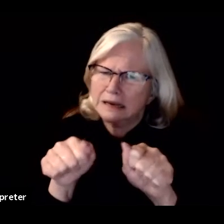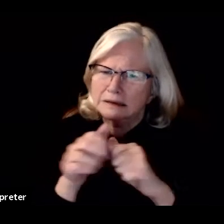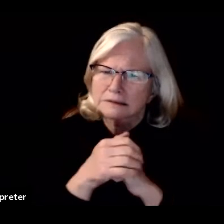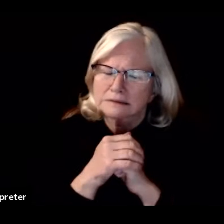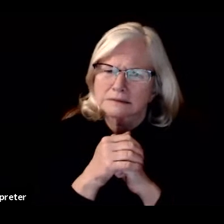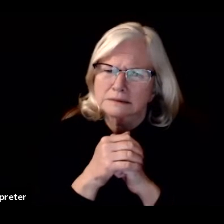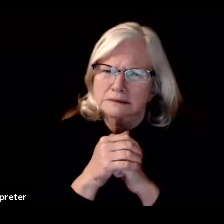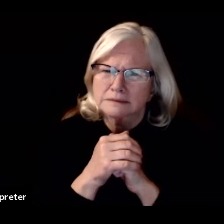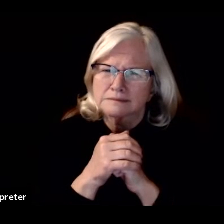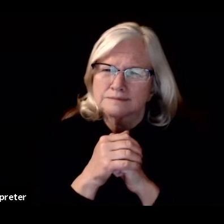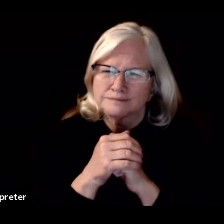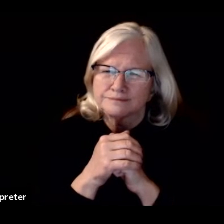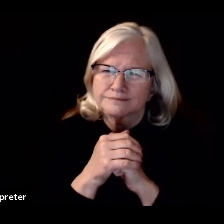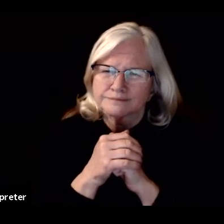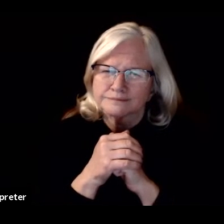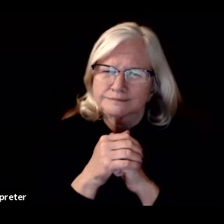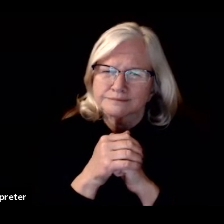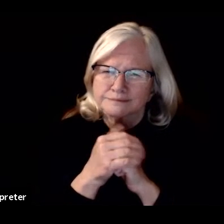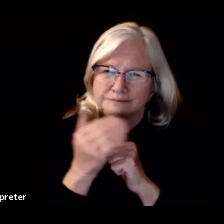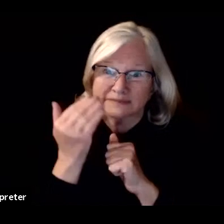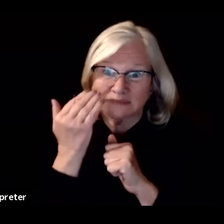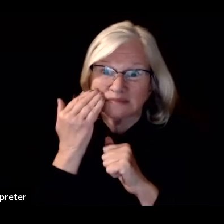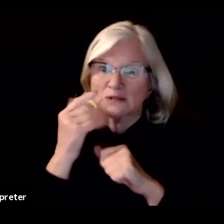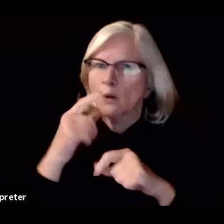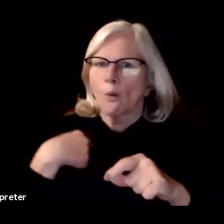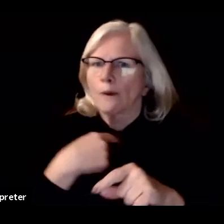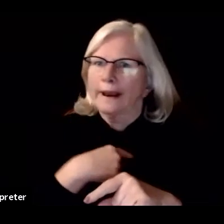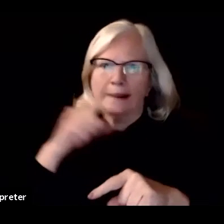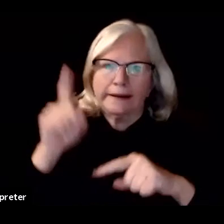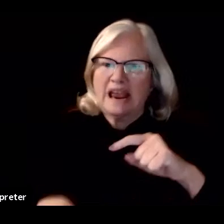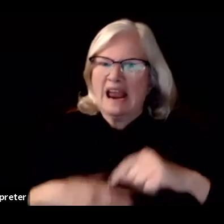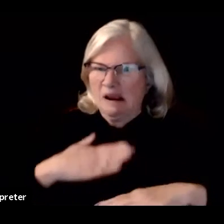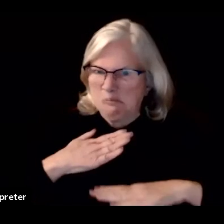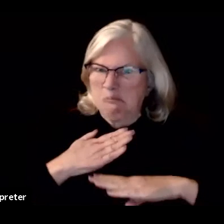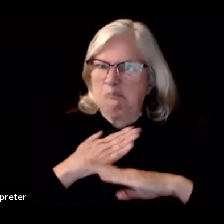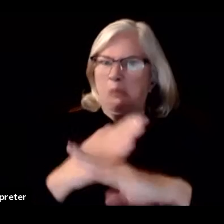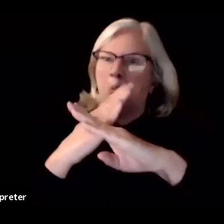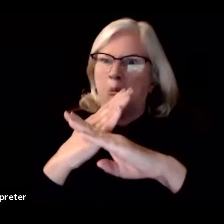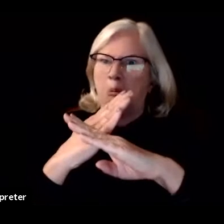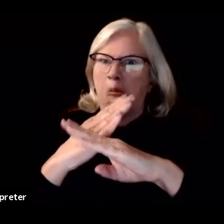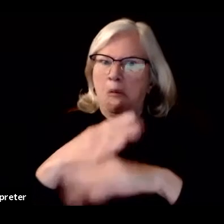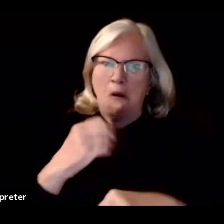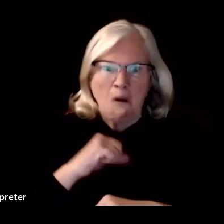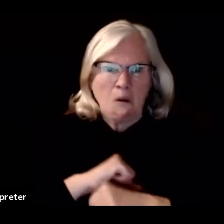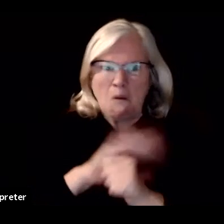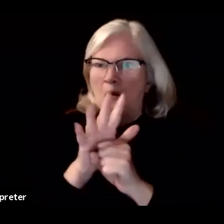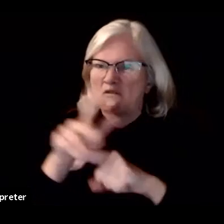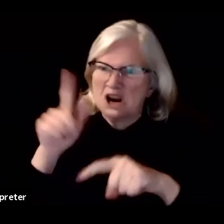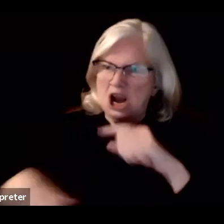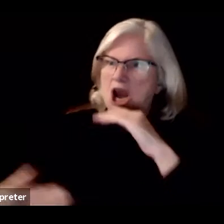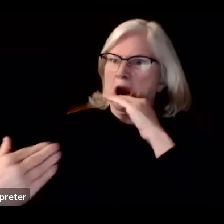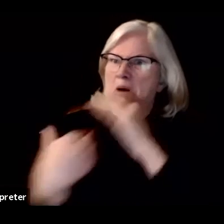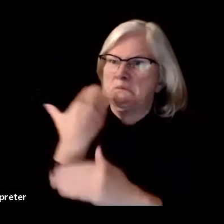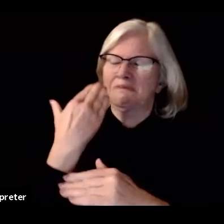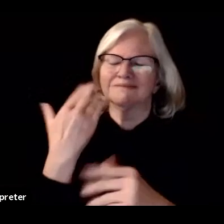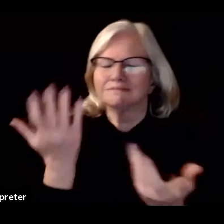out of Minnesota for sure. We know we're affected by what's happening, all around the